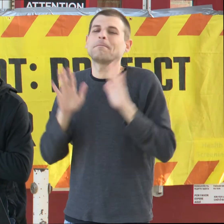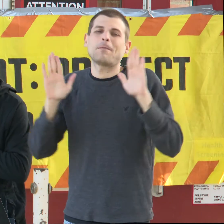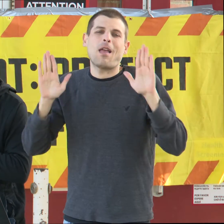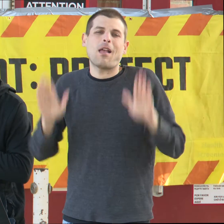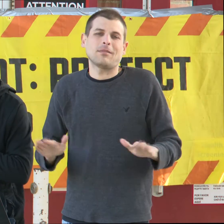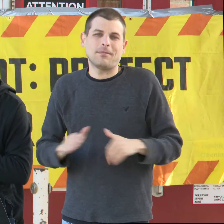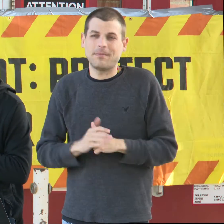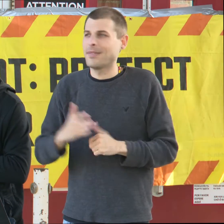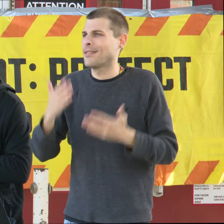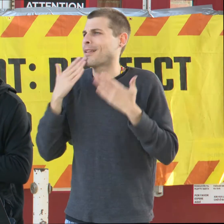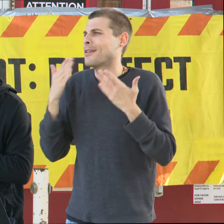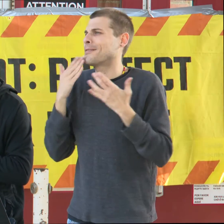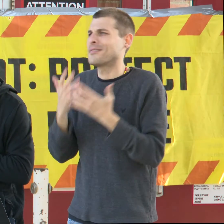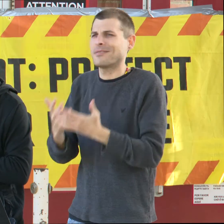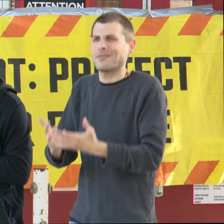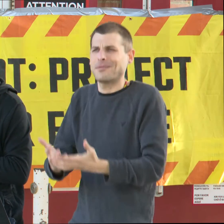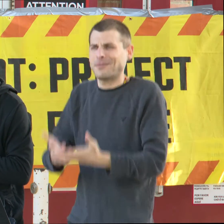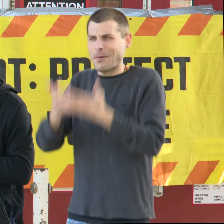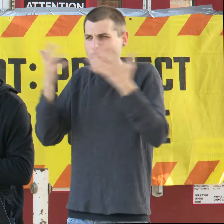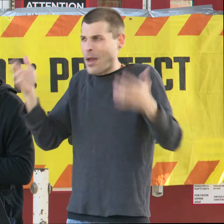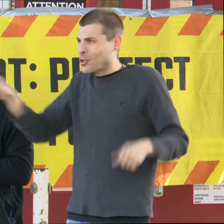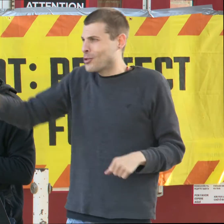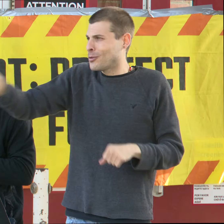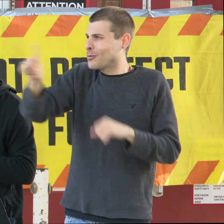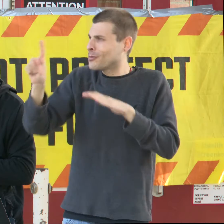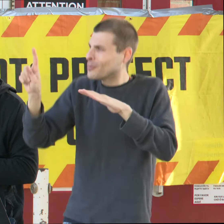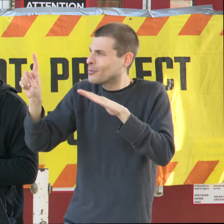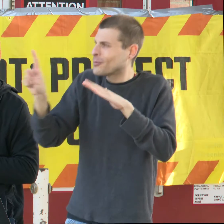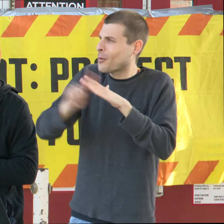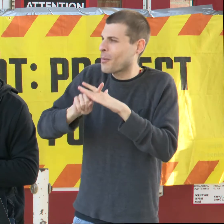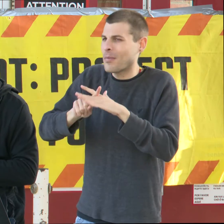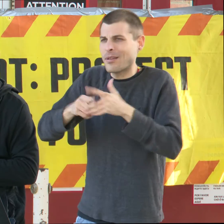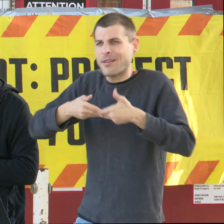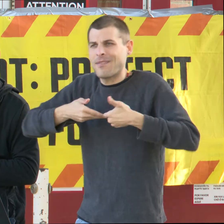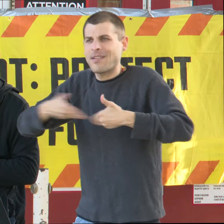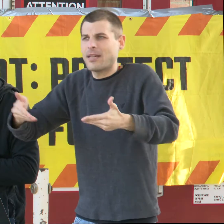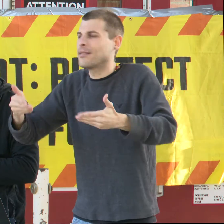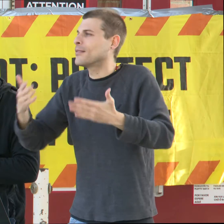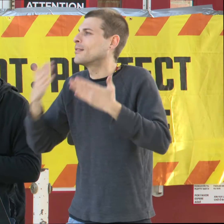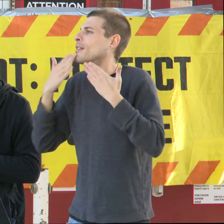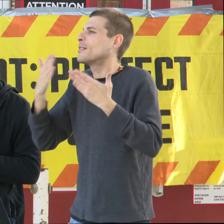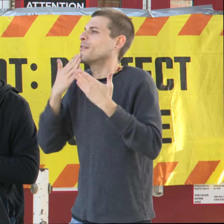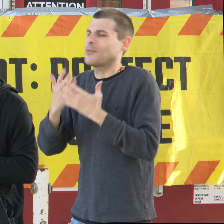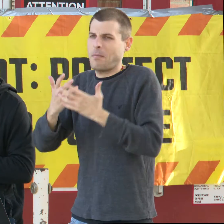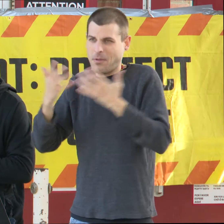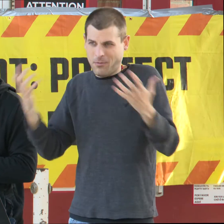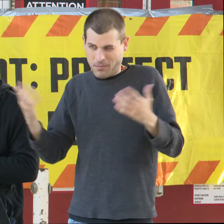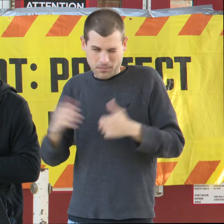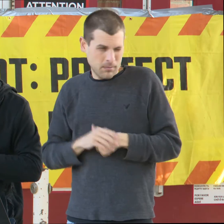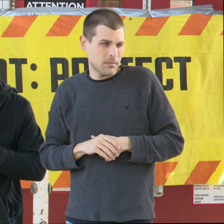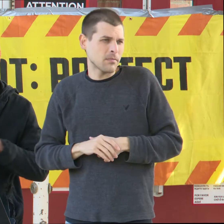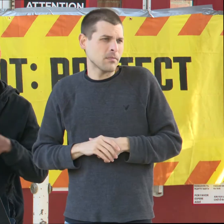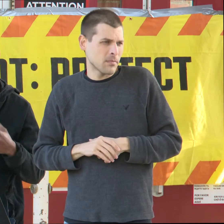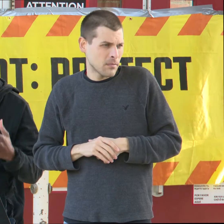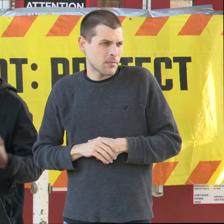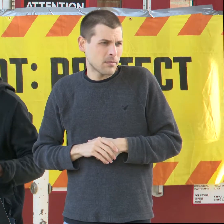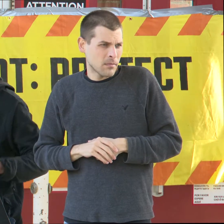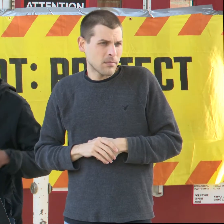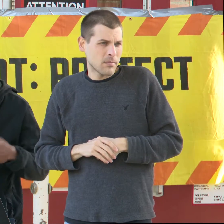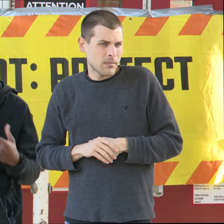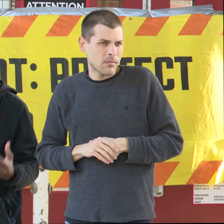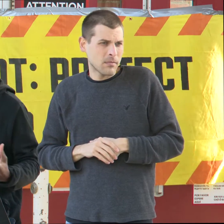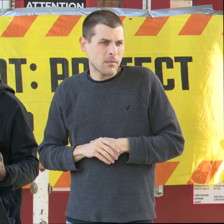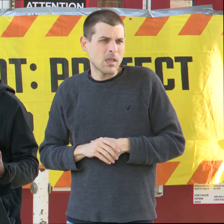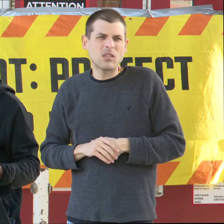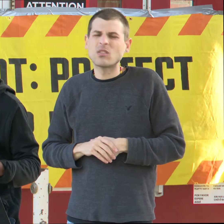Excellent. Thank you so much for showing up to the space. Thank you for holding space, everyone. If we could, there's something that we